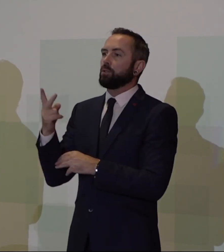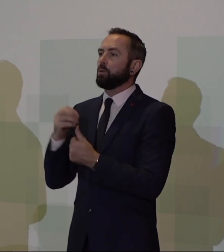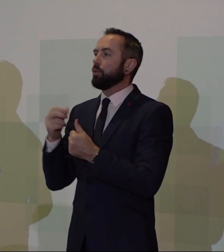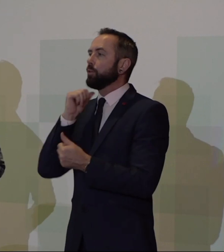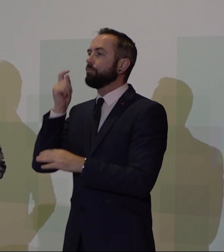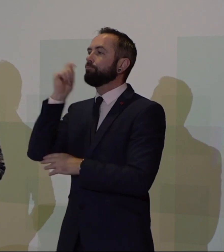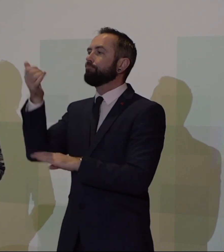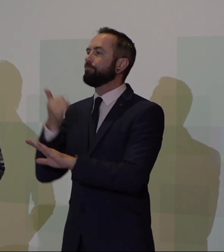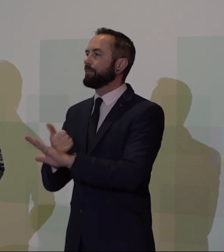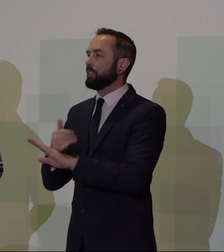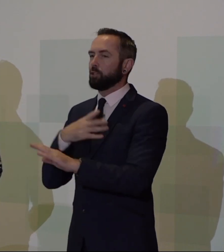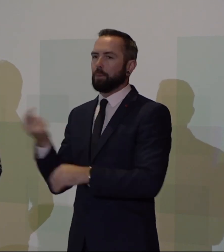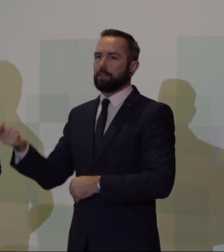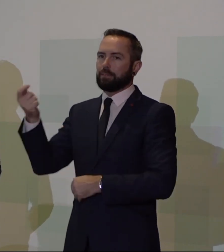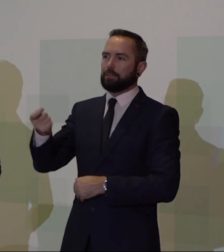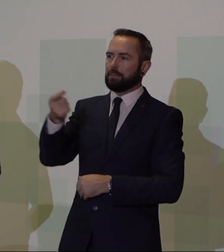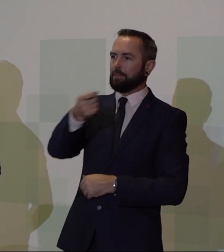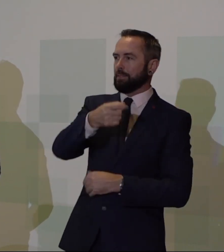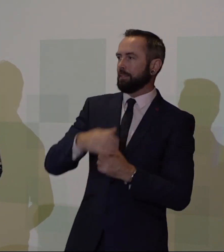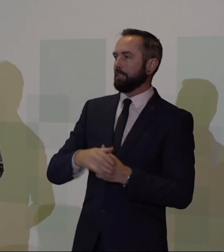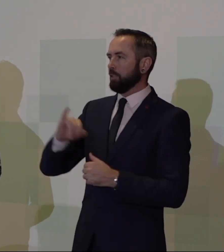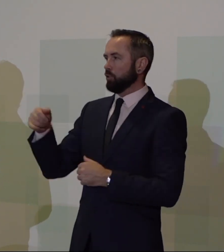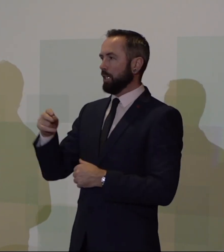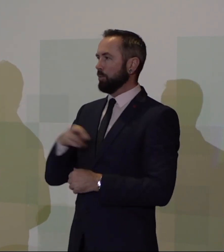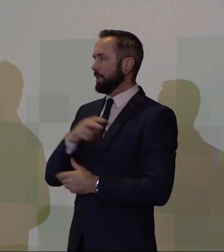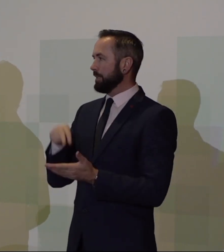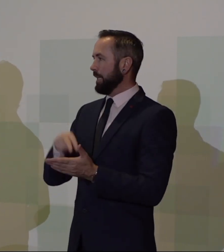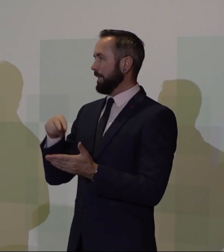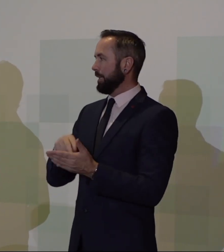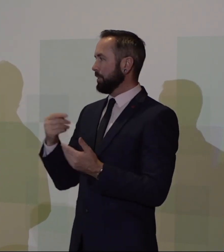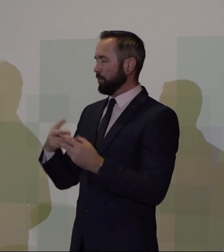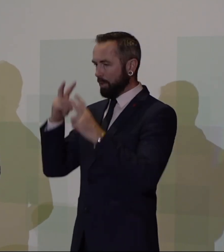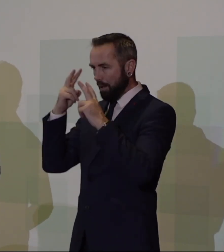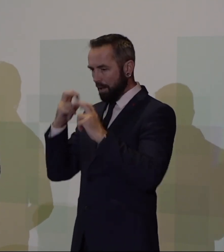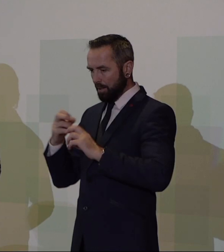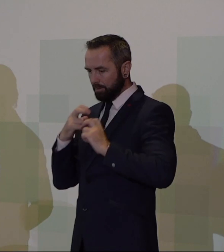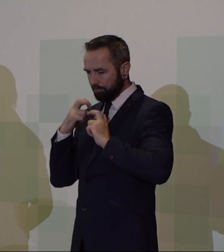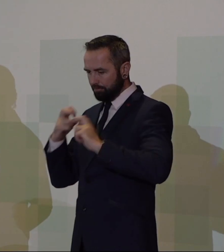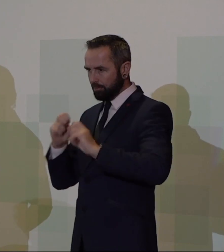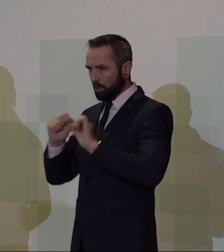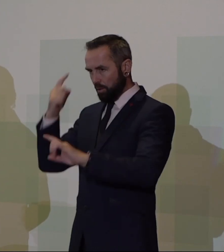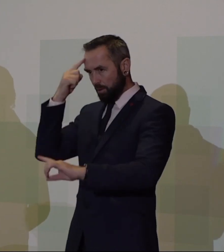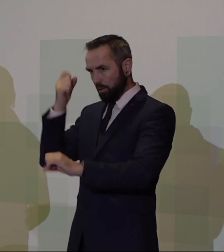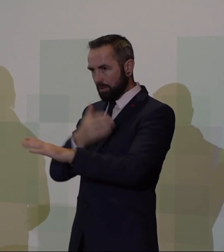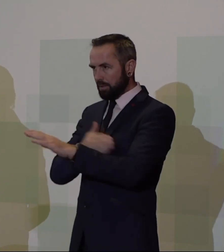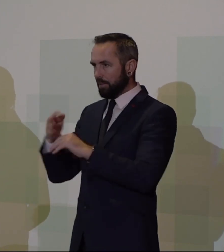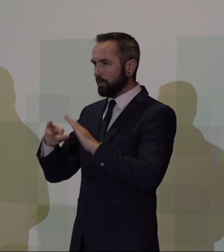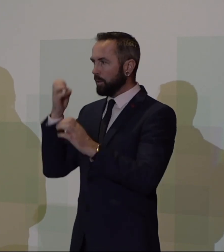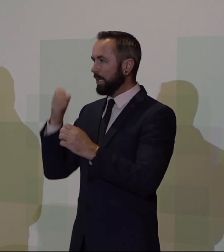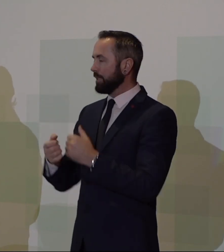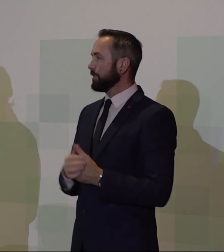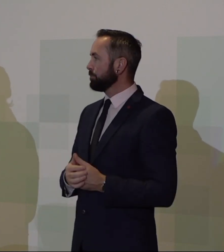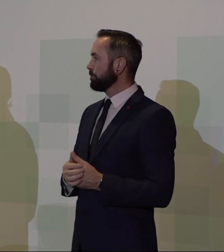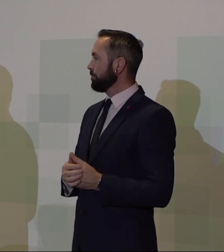could just pass that on, Jane would be delighted to begin to analyse your thoughts at the beginning of the weekend.